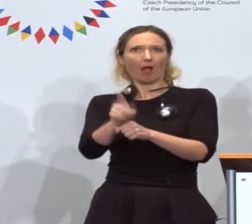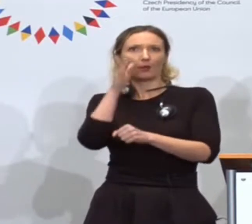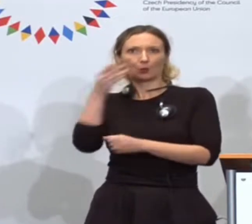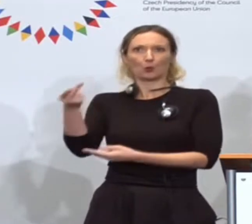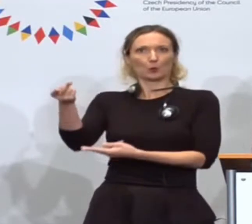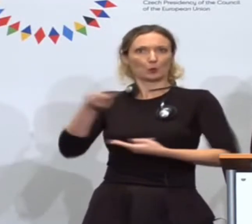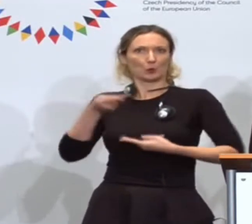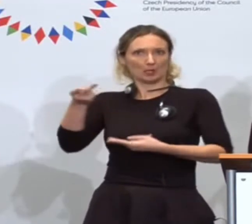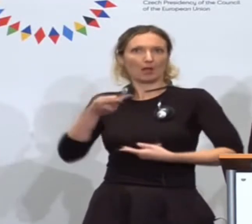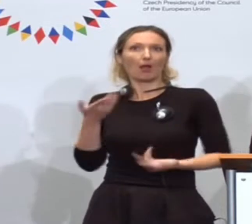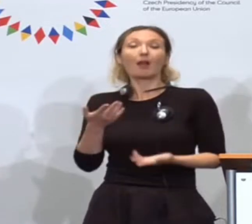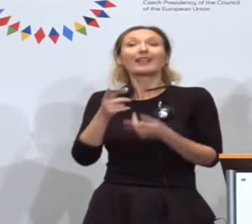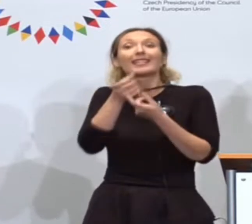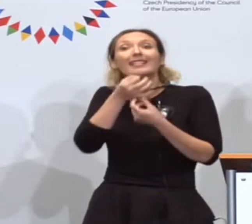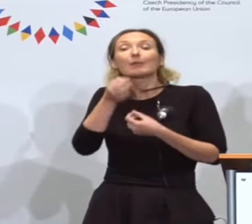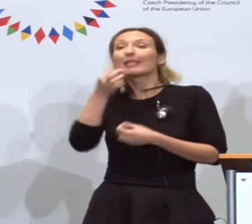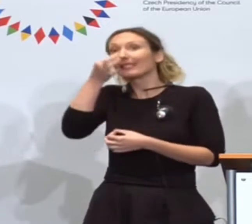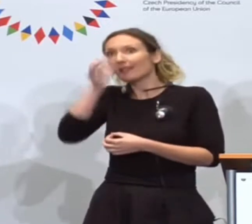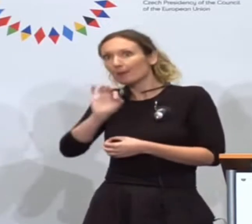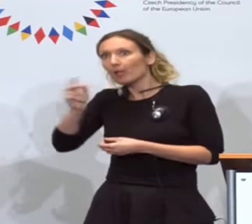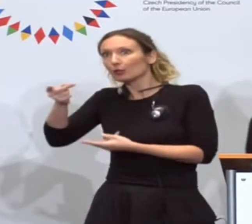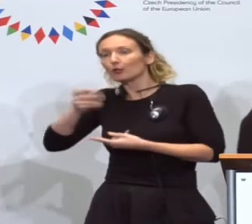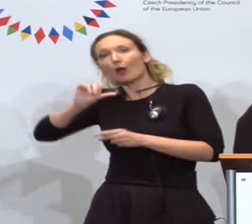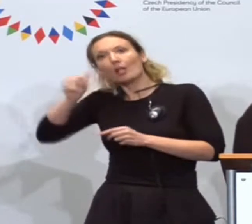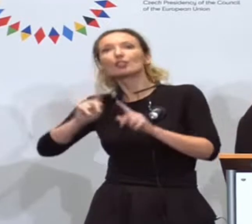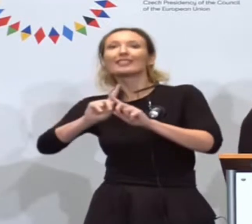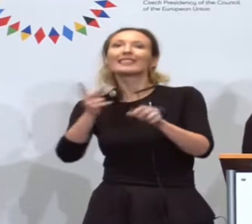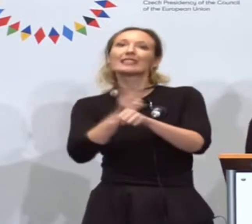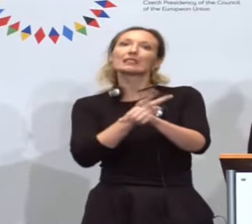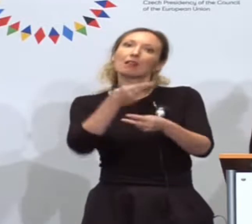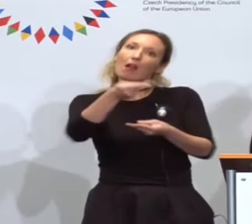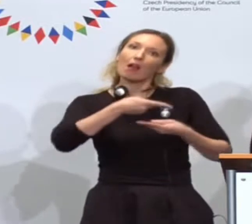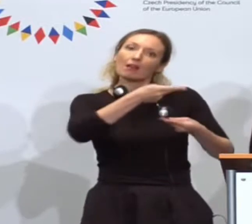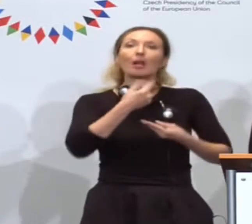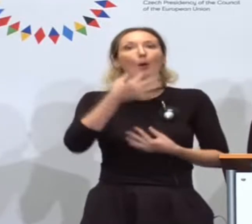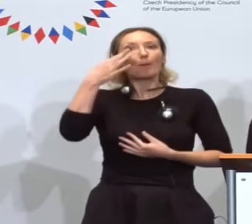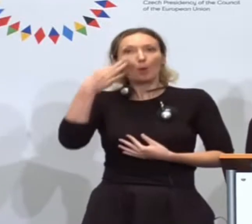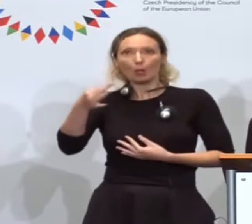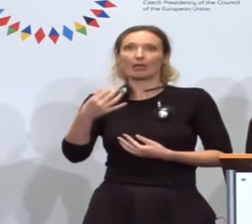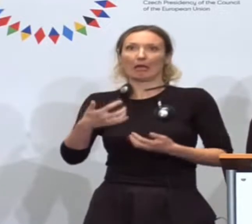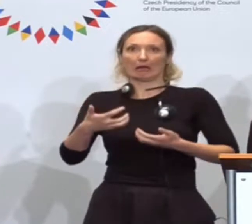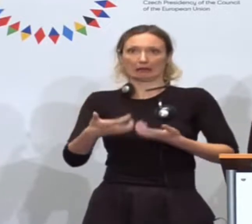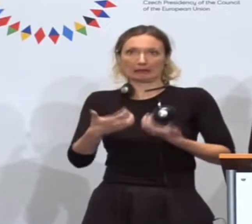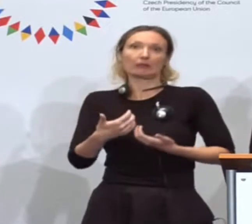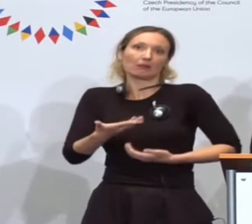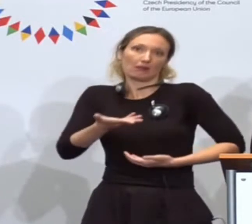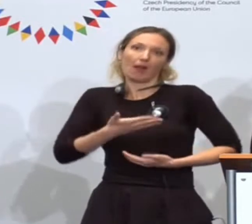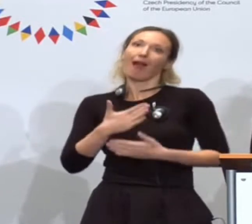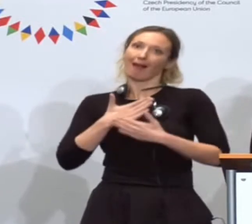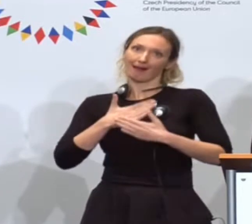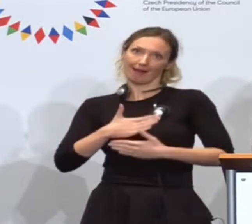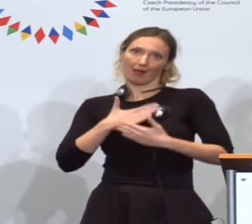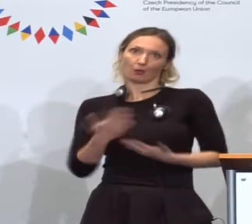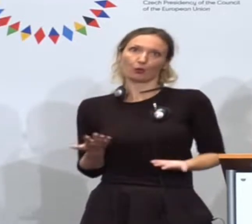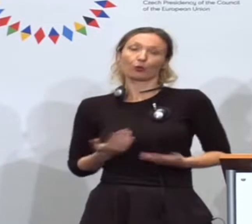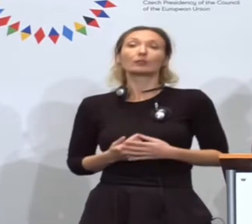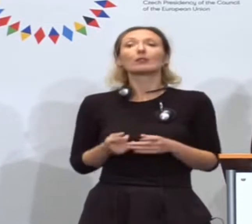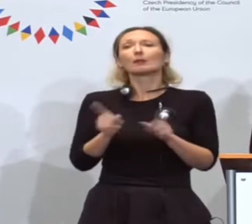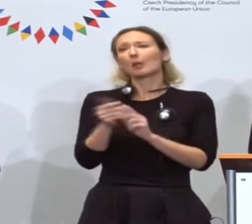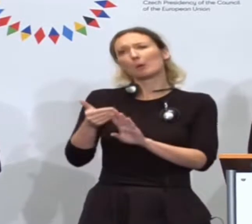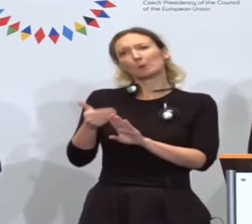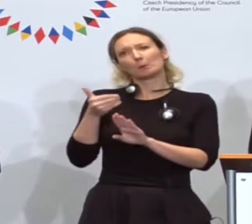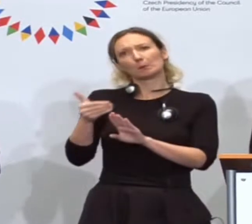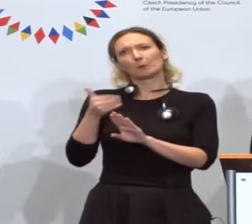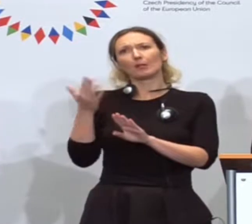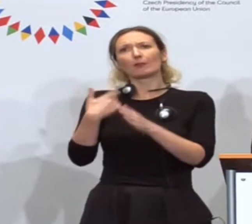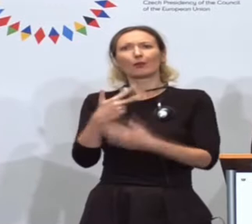od dalších zemí dostaneme nějaké další jejich moderní zbraně, budeme za to rádi. Ostatně i o tom byla přednedávnem